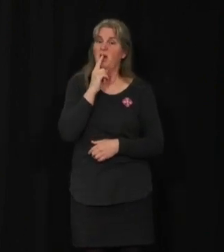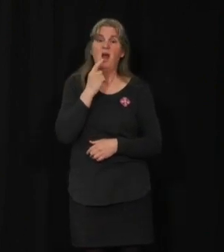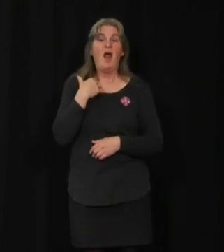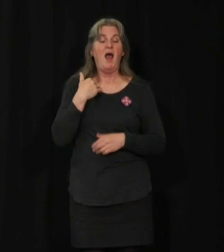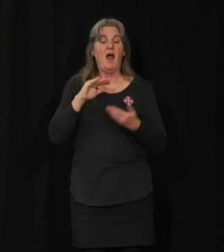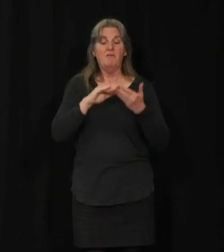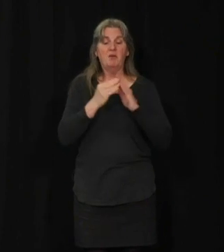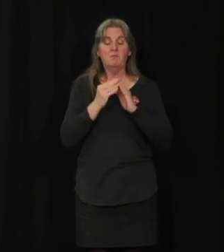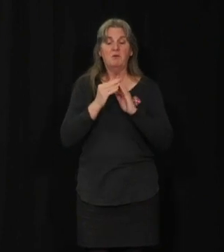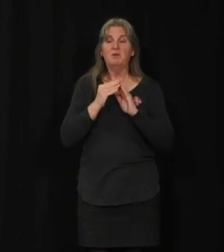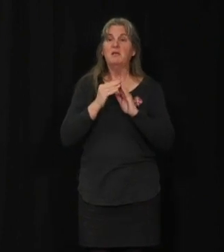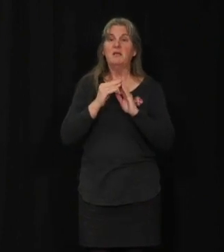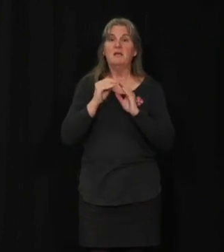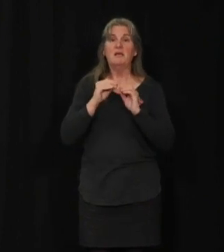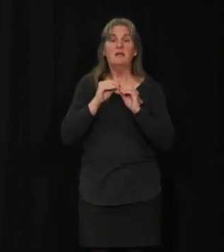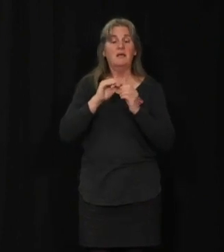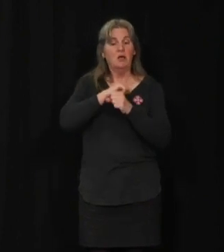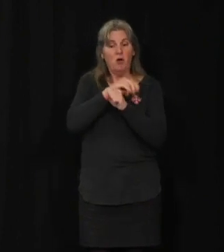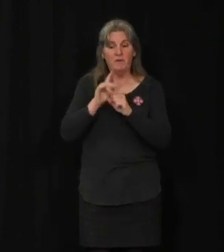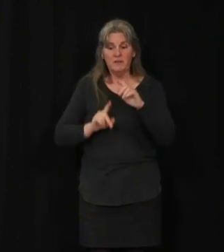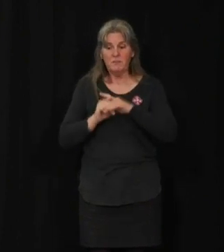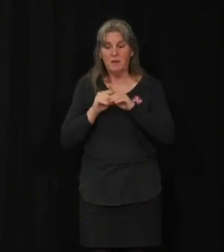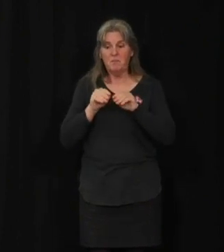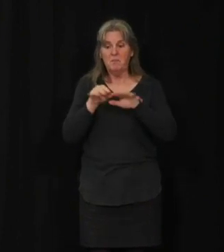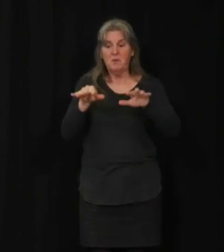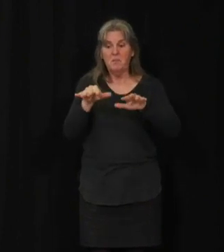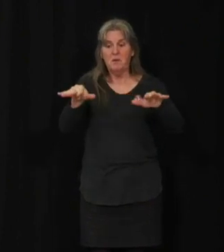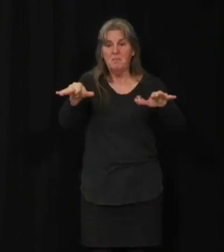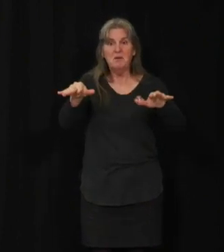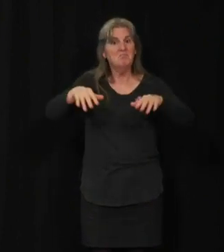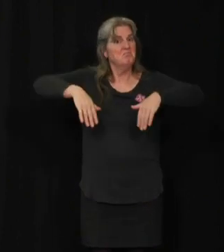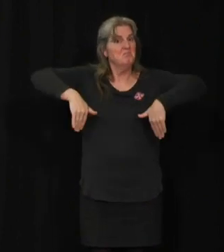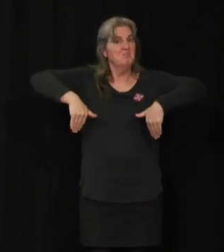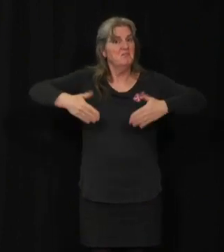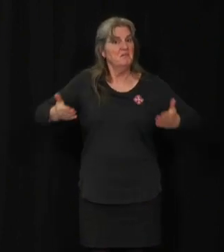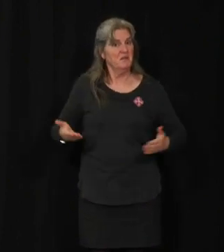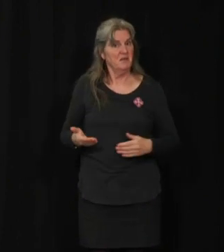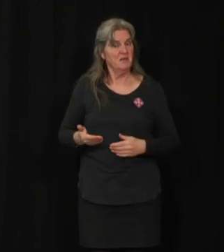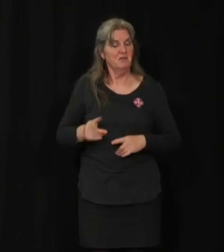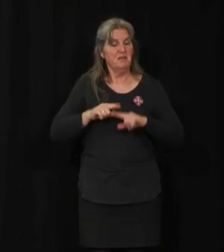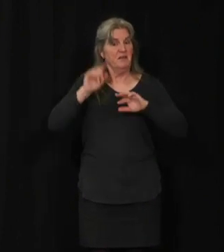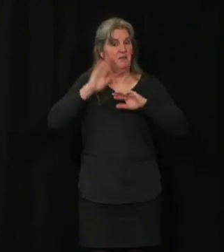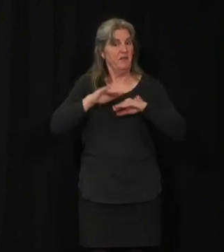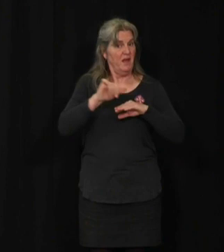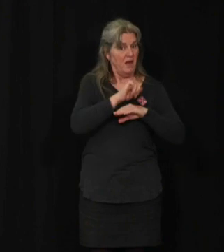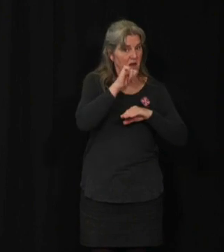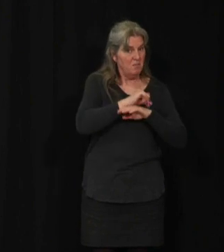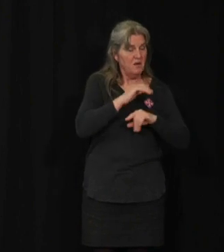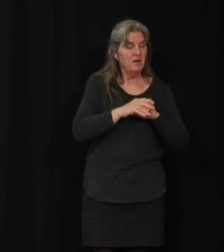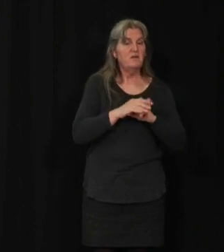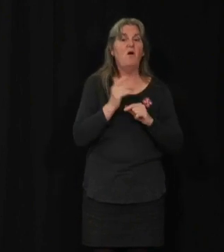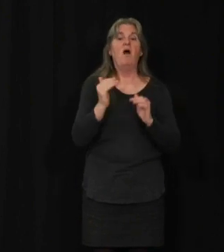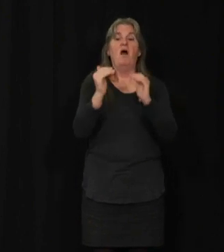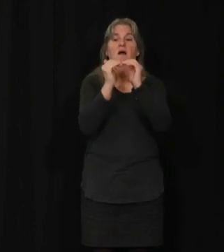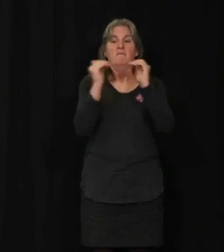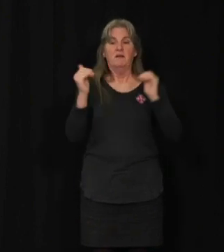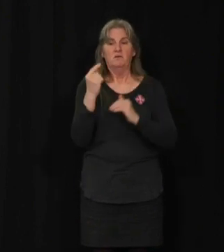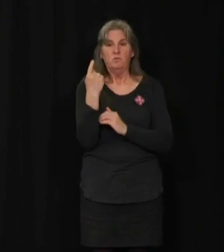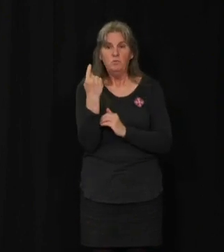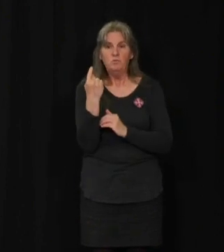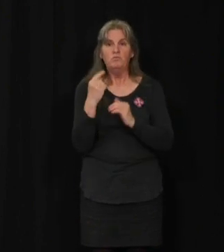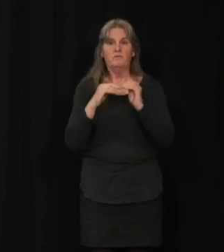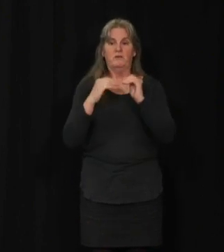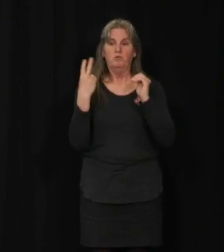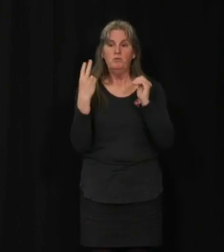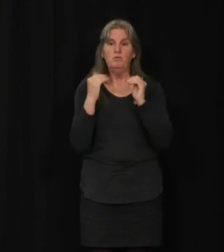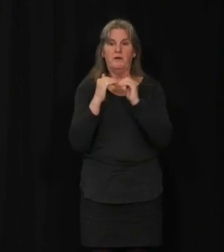unique situation because the actions of British Columbia and Alberta will really affect how we get into Phase 2 and Phase 3. But we are